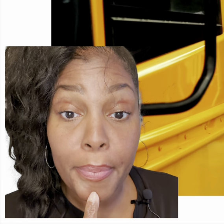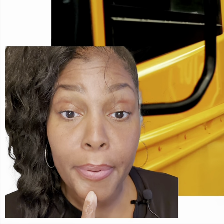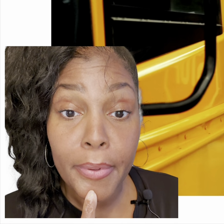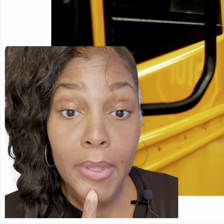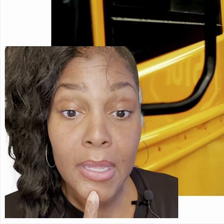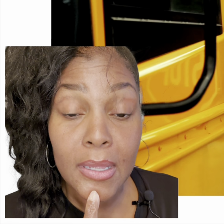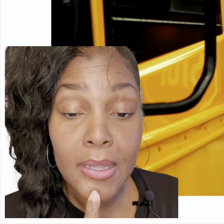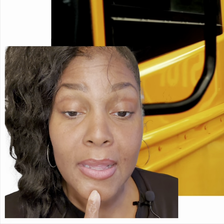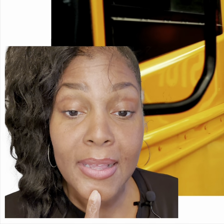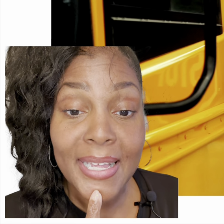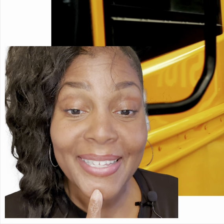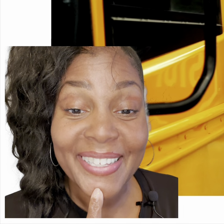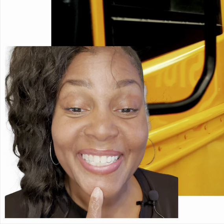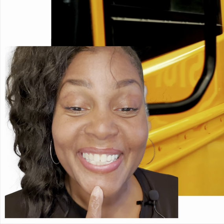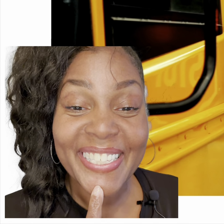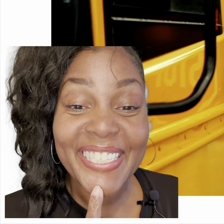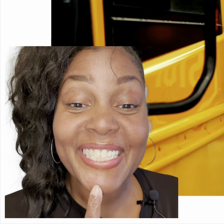Stop.